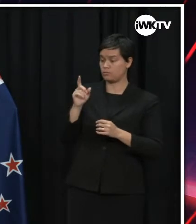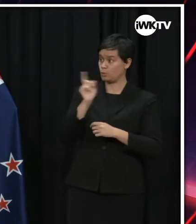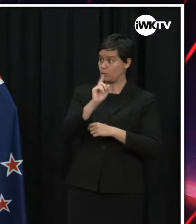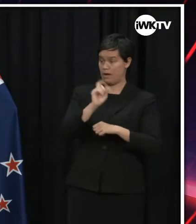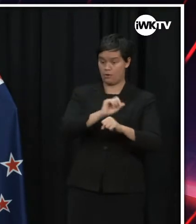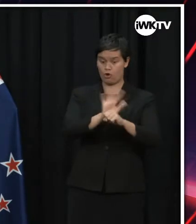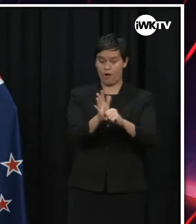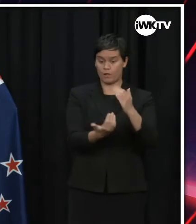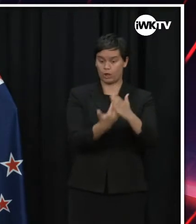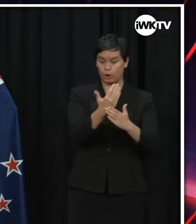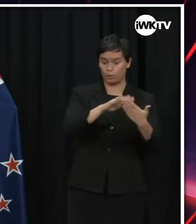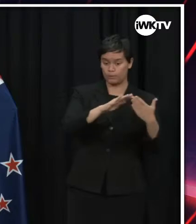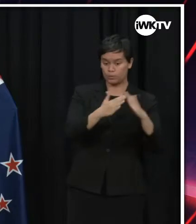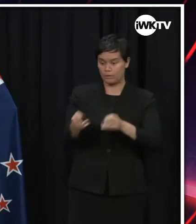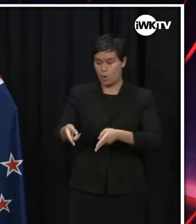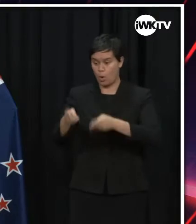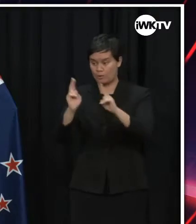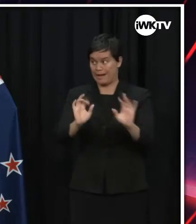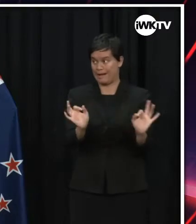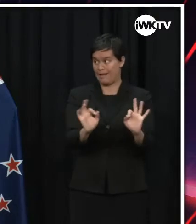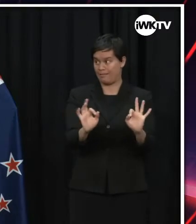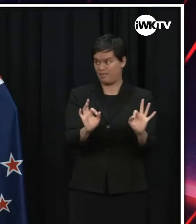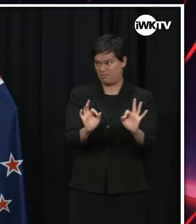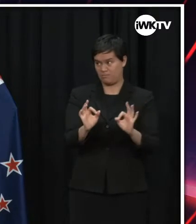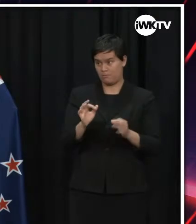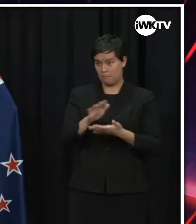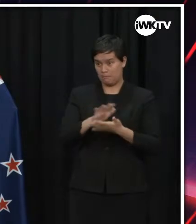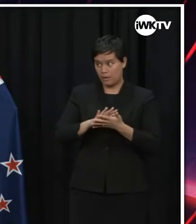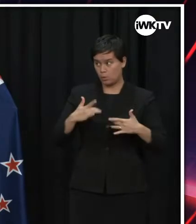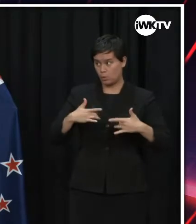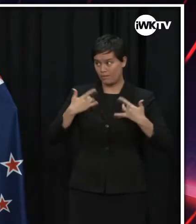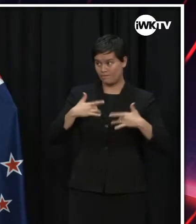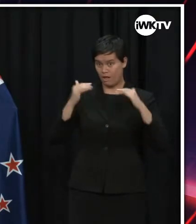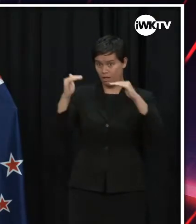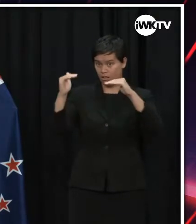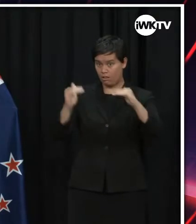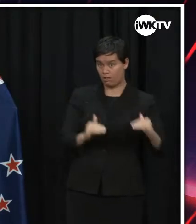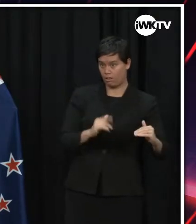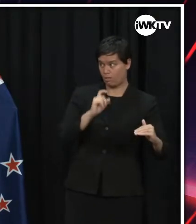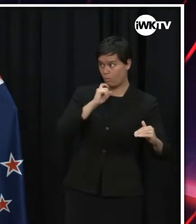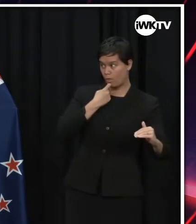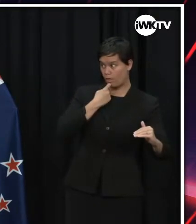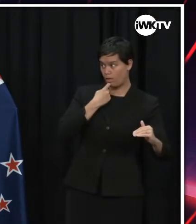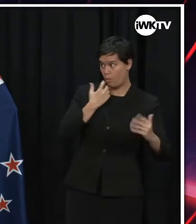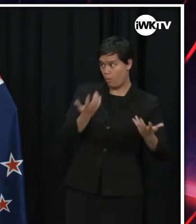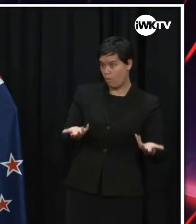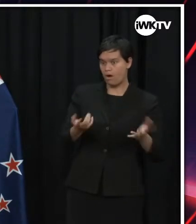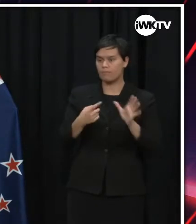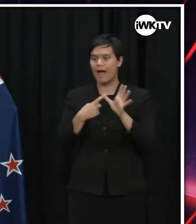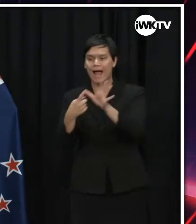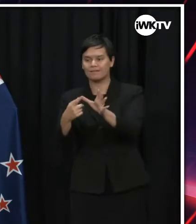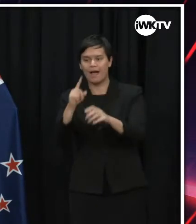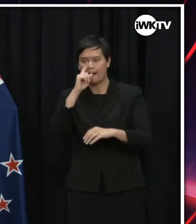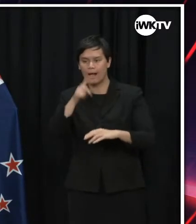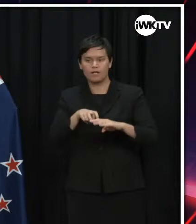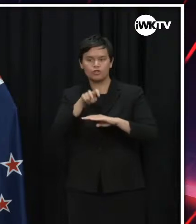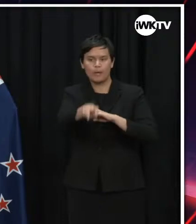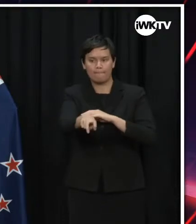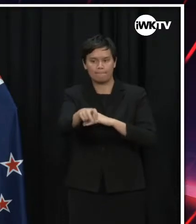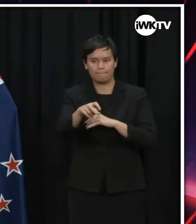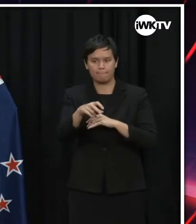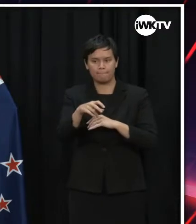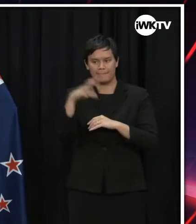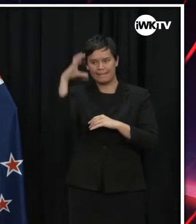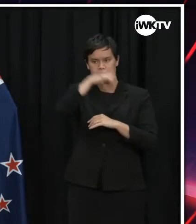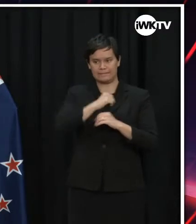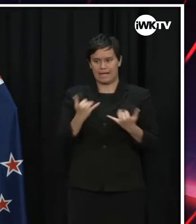chances of coming, or Auckland's chances of coming out of level 3 tomorrow night? Too soon to speculate, but a day when we get zero